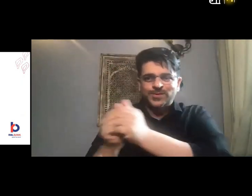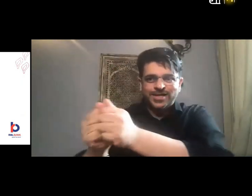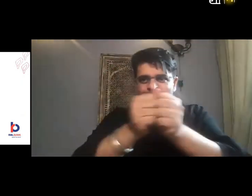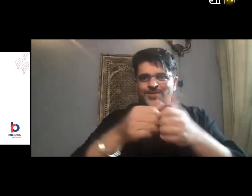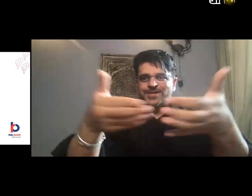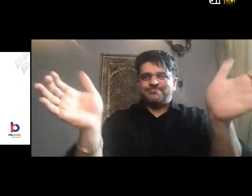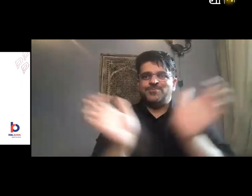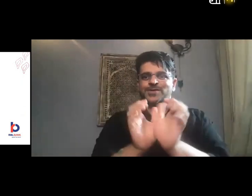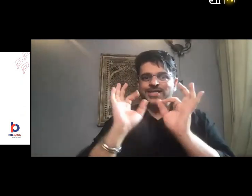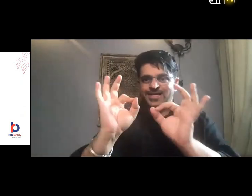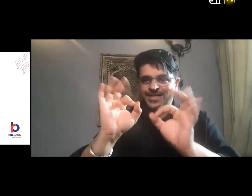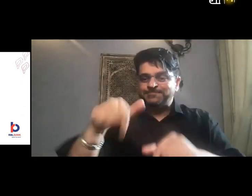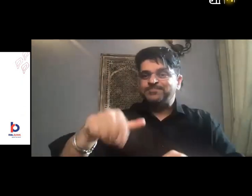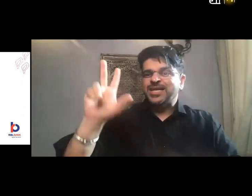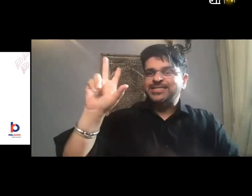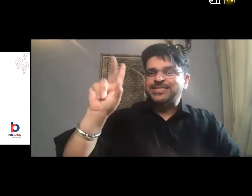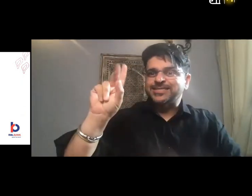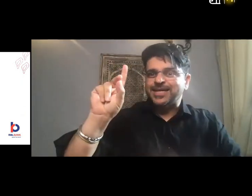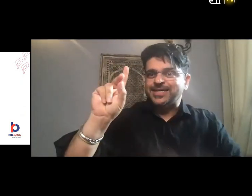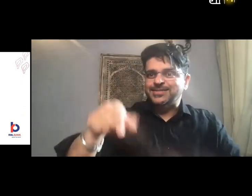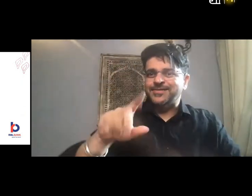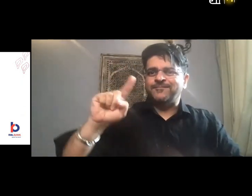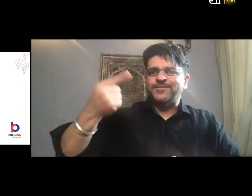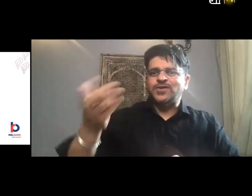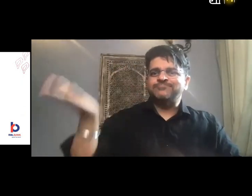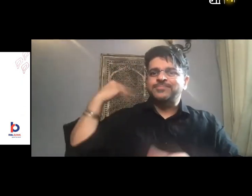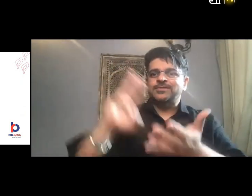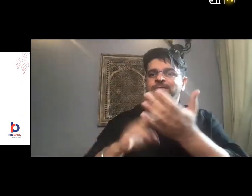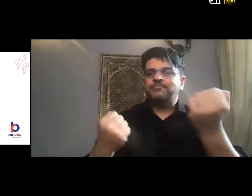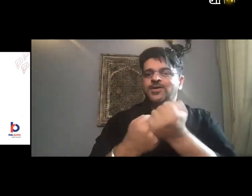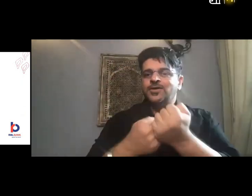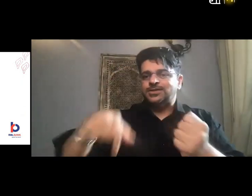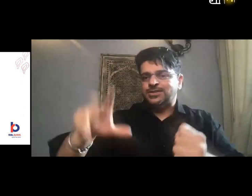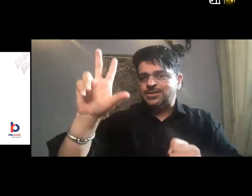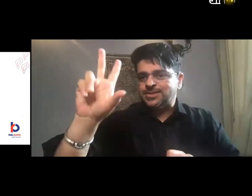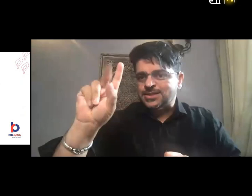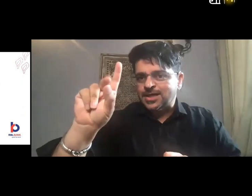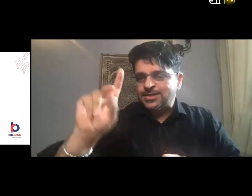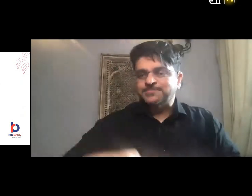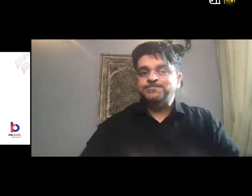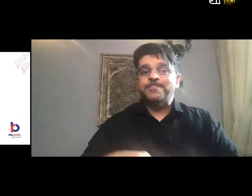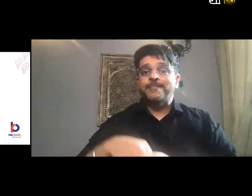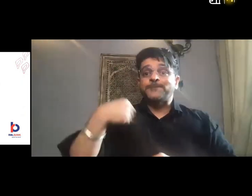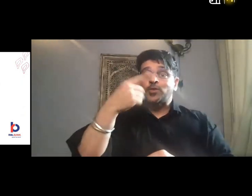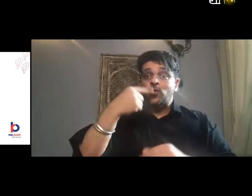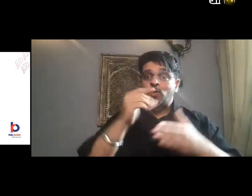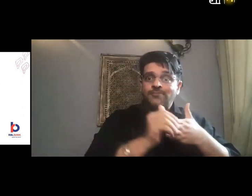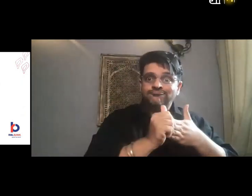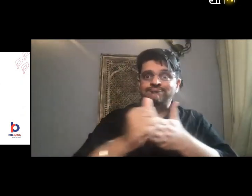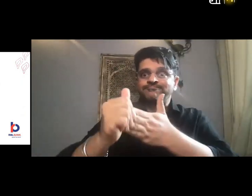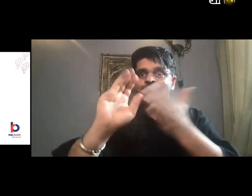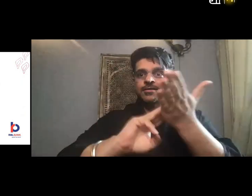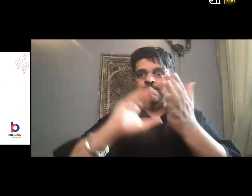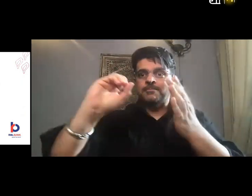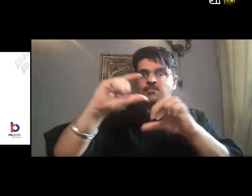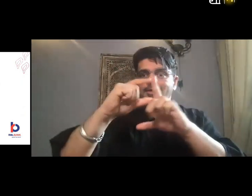new possibilities together in a collective community. This is Manthan number 2. We've had one in March,